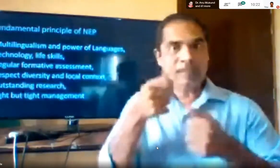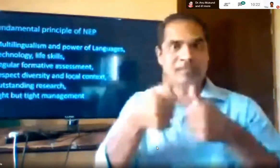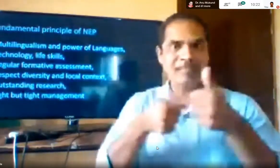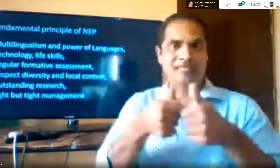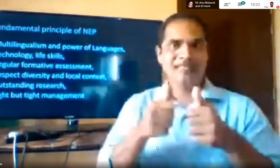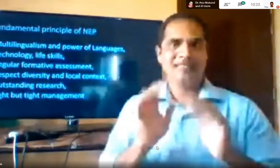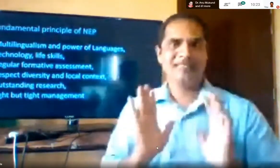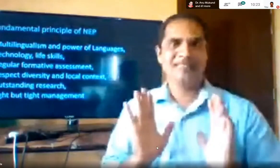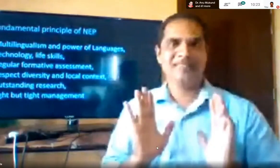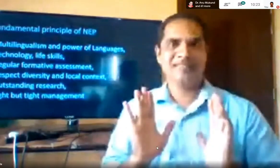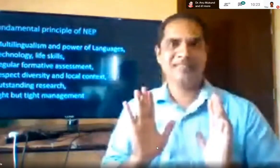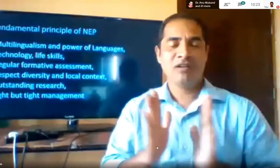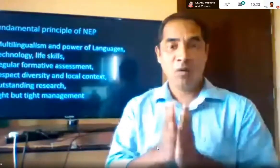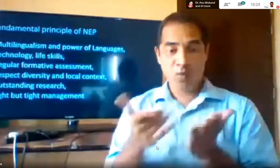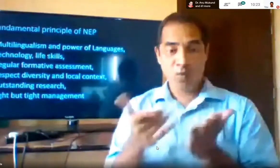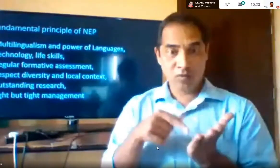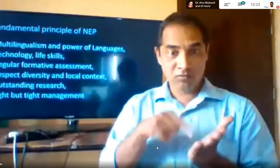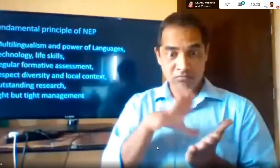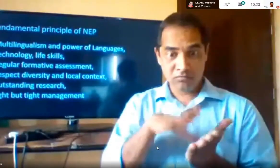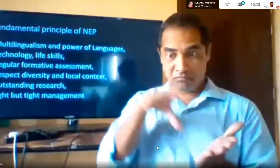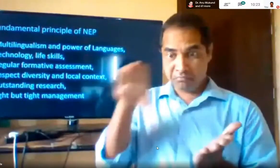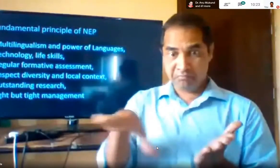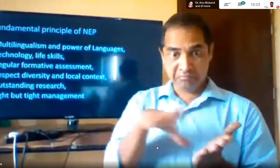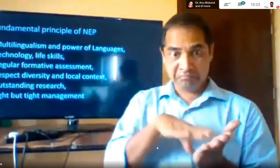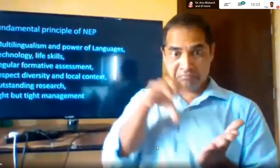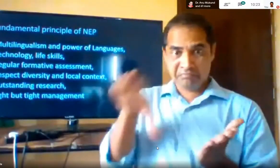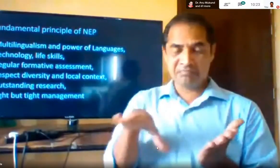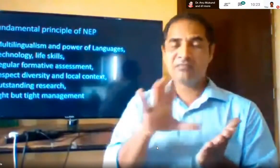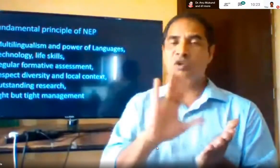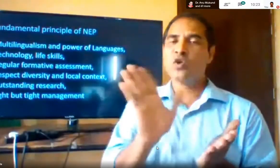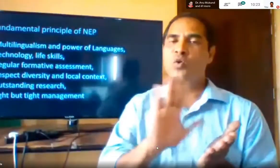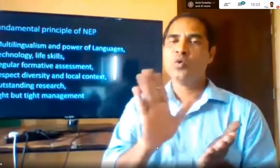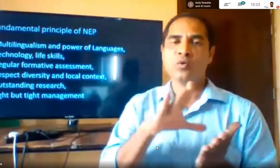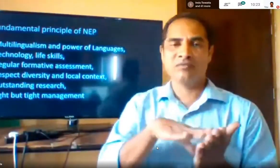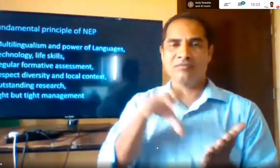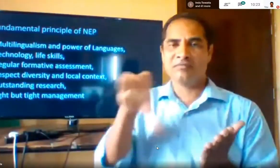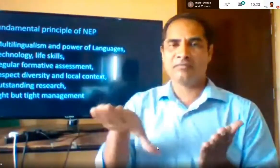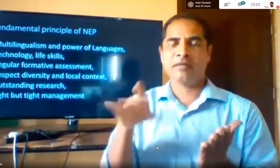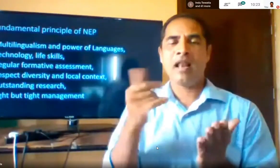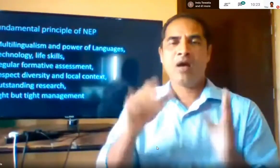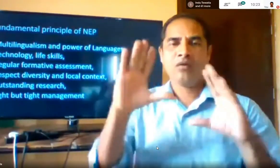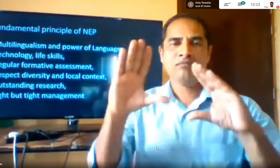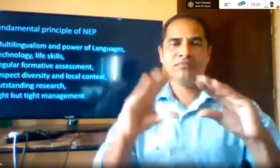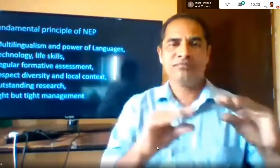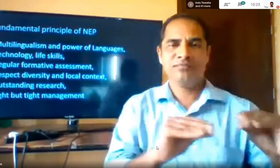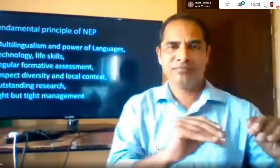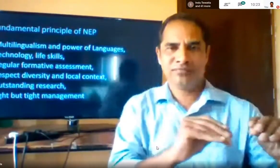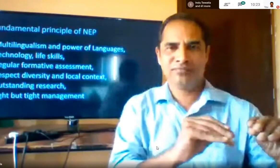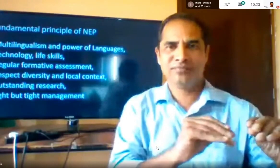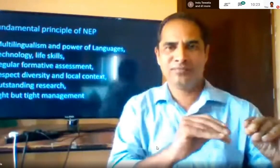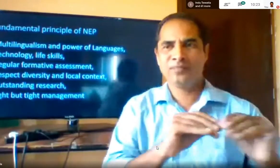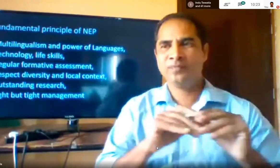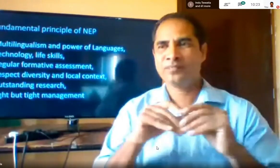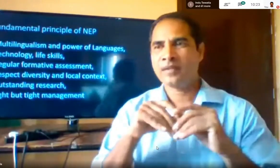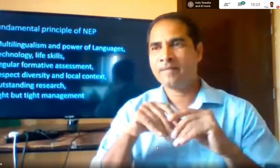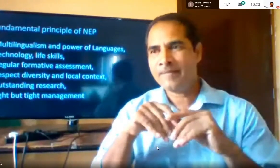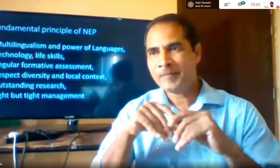Now they will understand that it is only formative exams. They don't need to grasp everything and write the exam. It's no